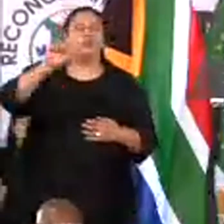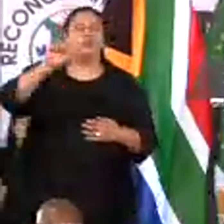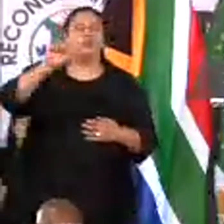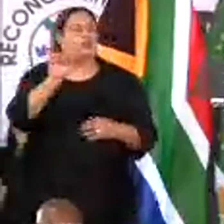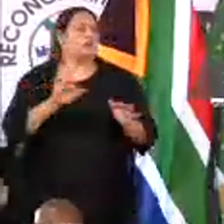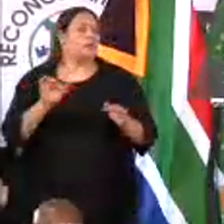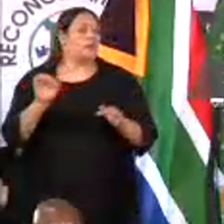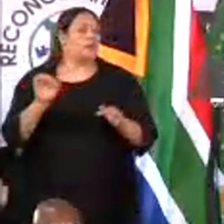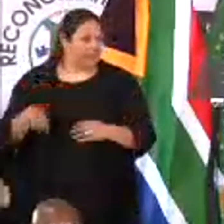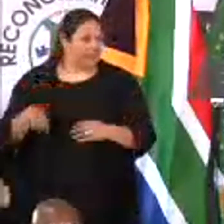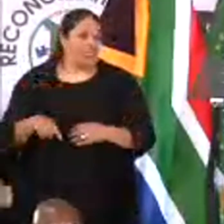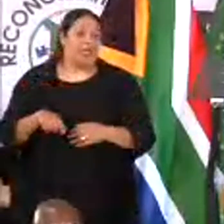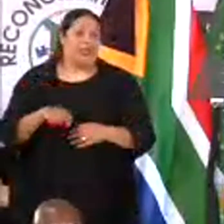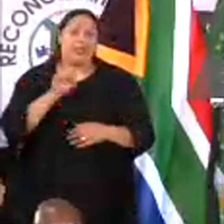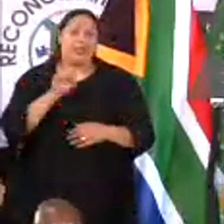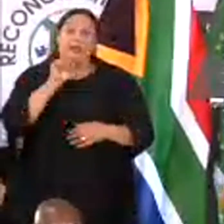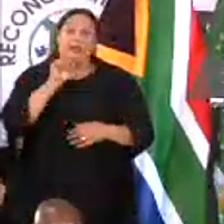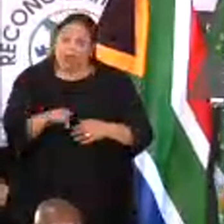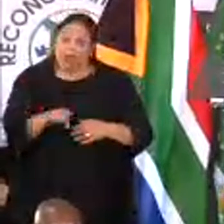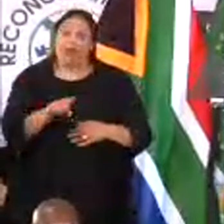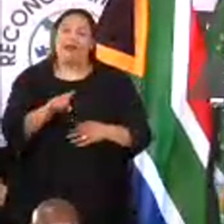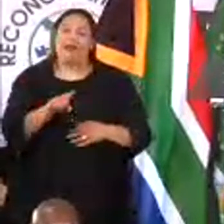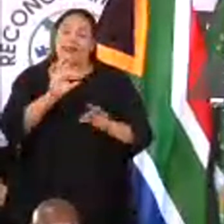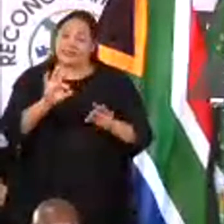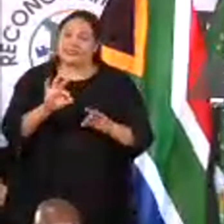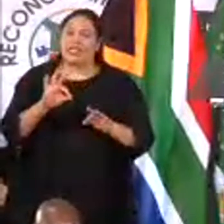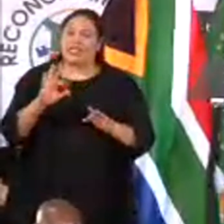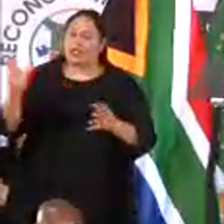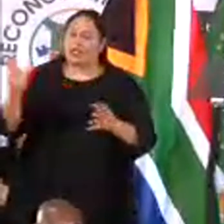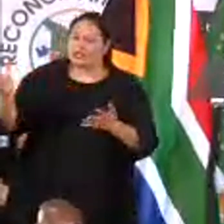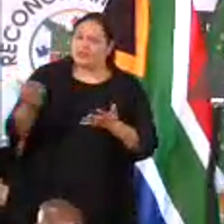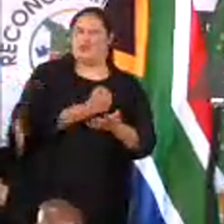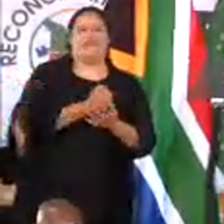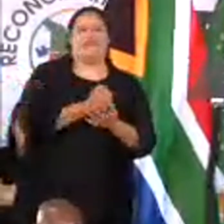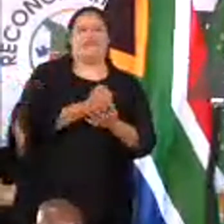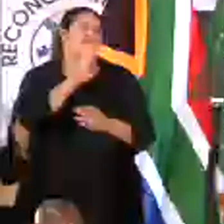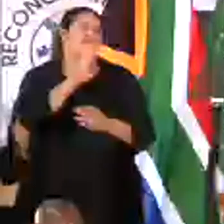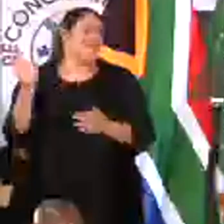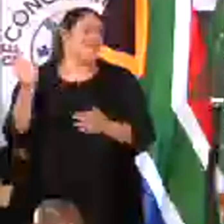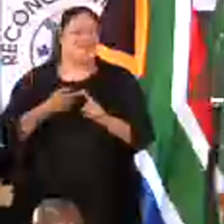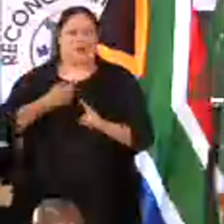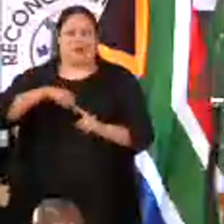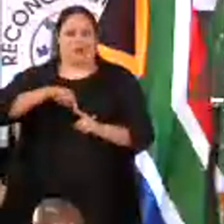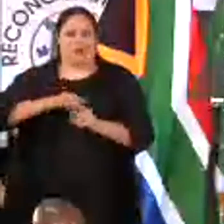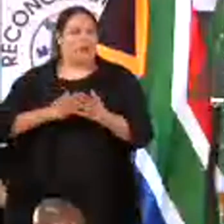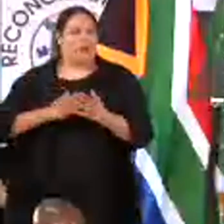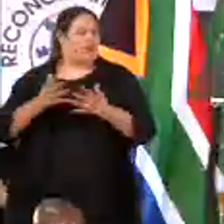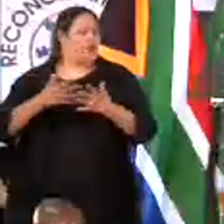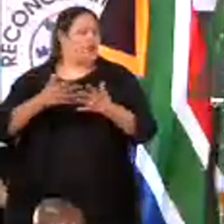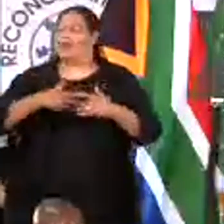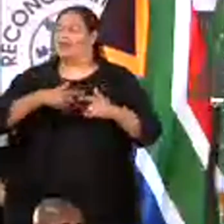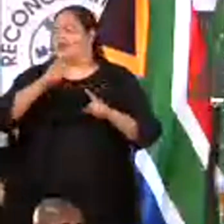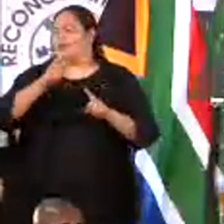Africans, and that will never be taken away from us by anybody.